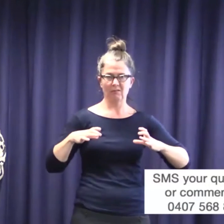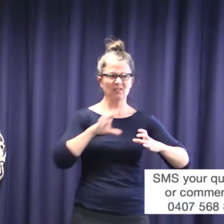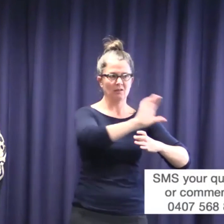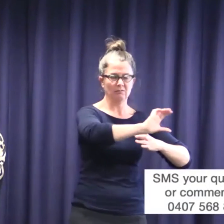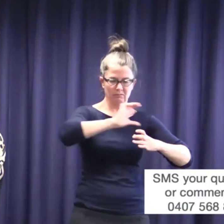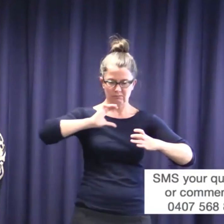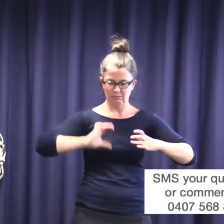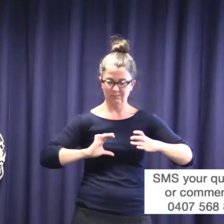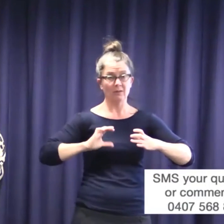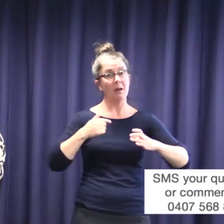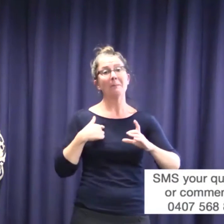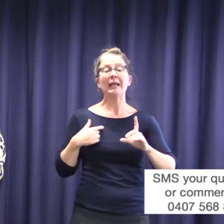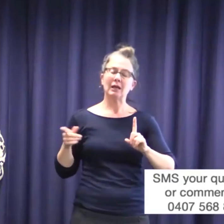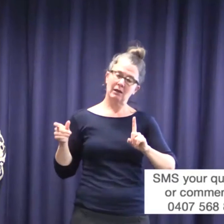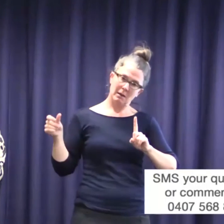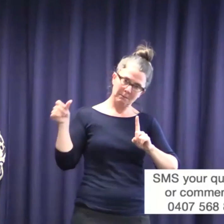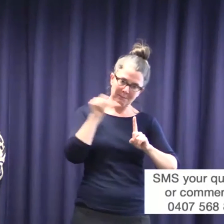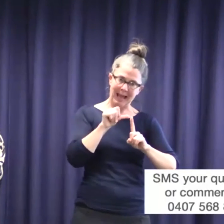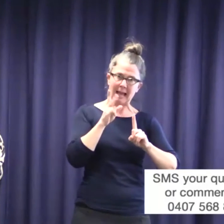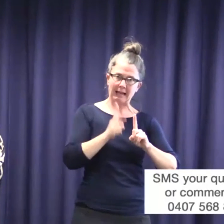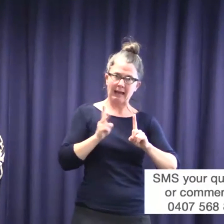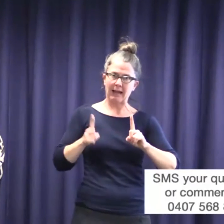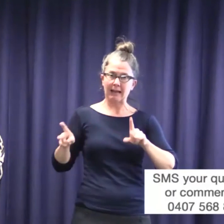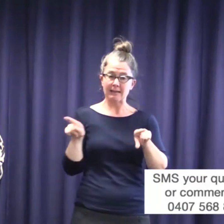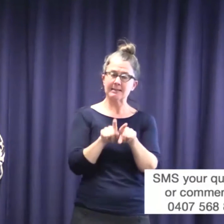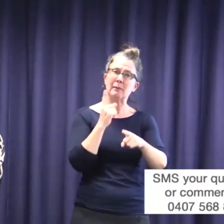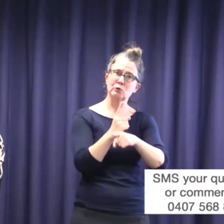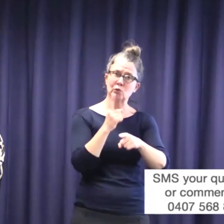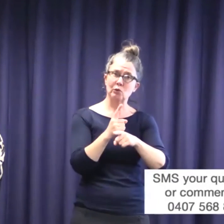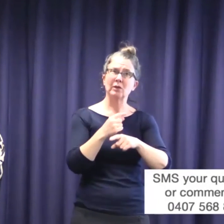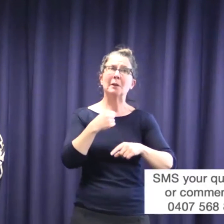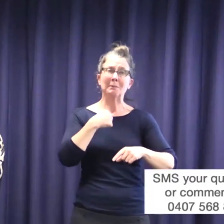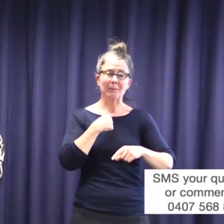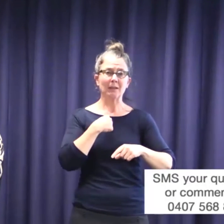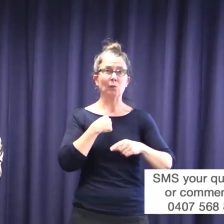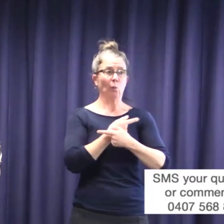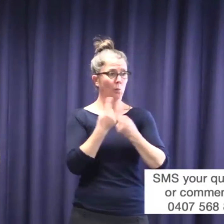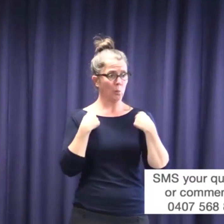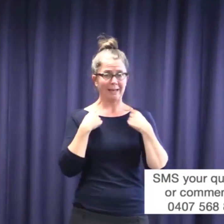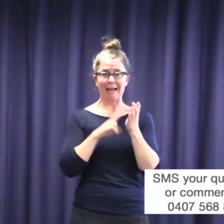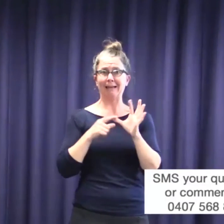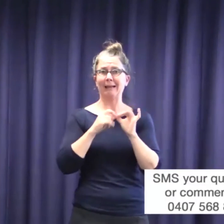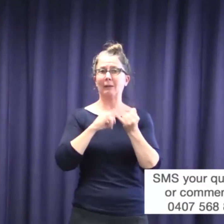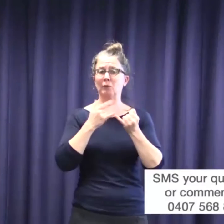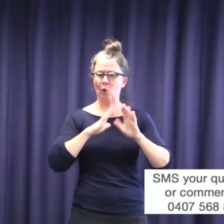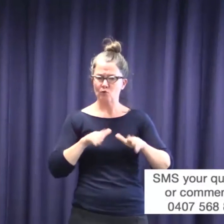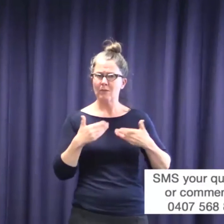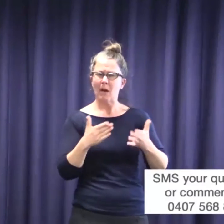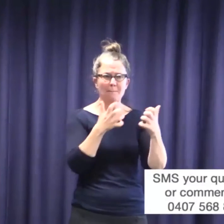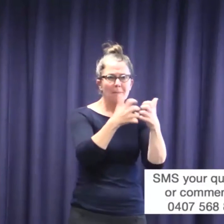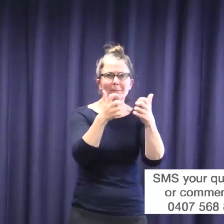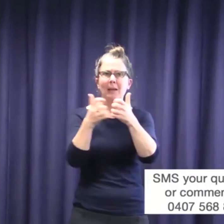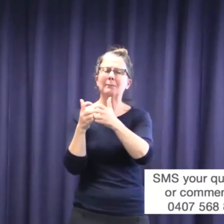enable as many, and I keep going back to that, to enable us to provide as many interpreting